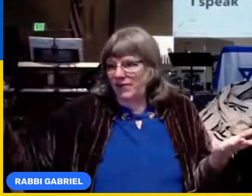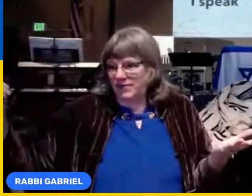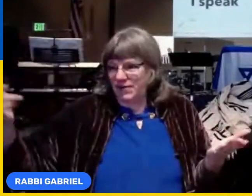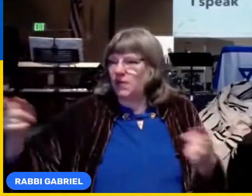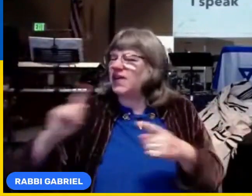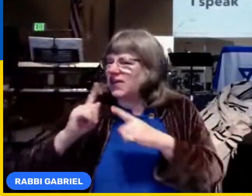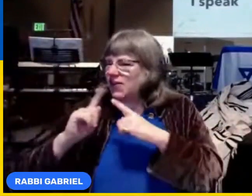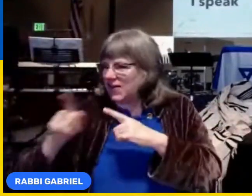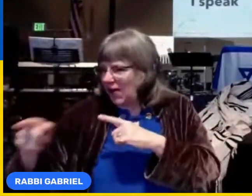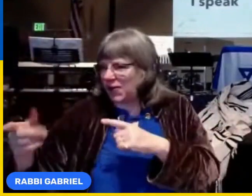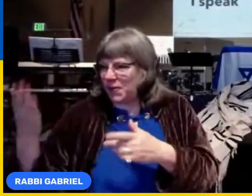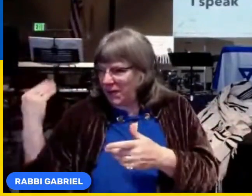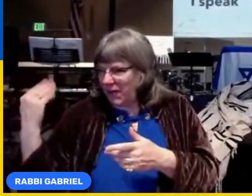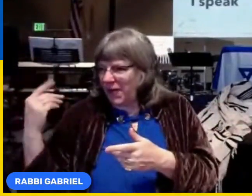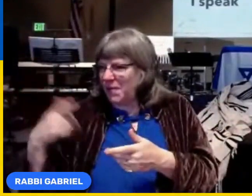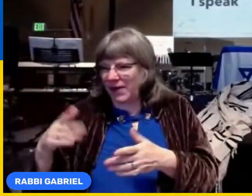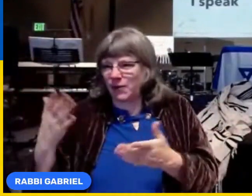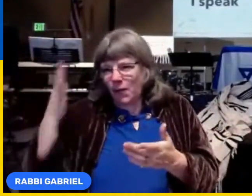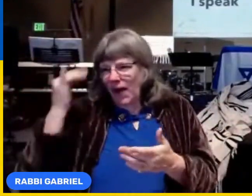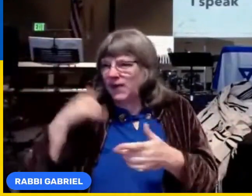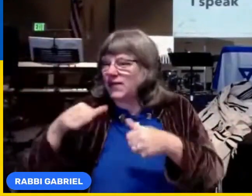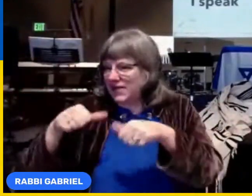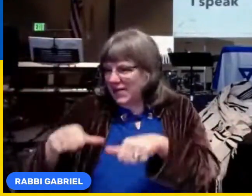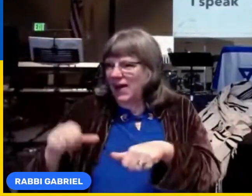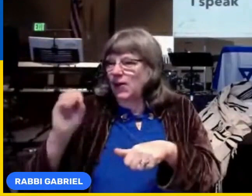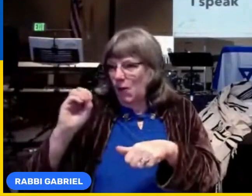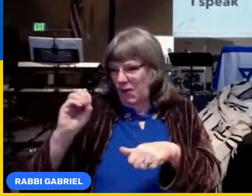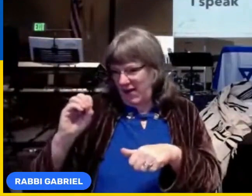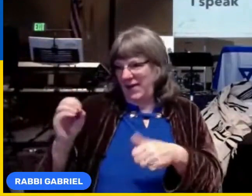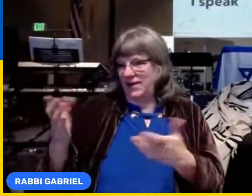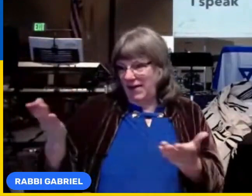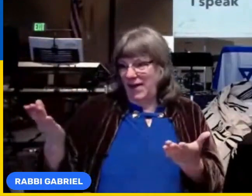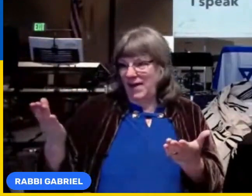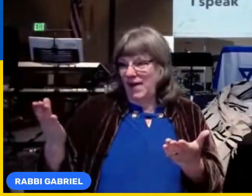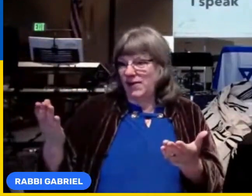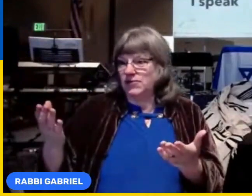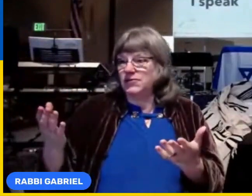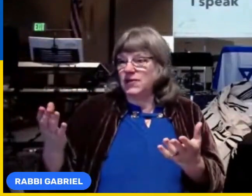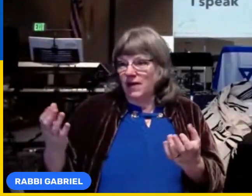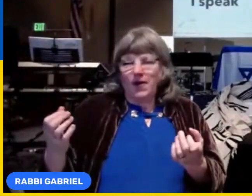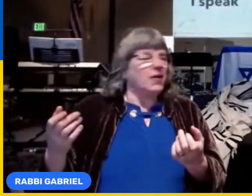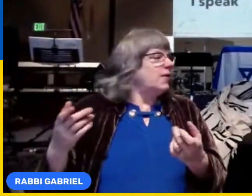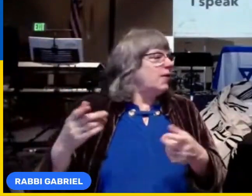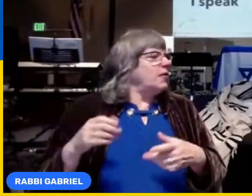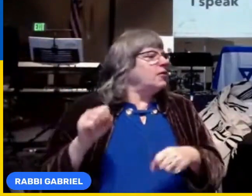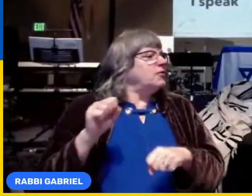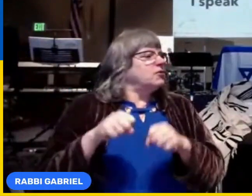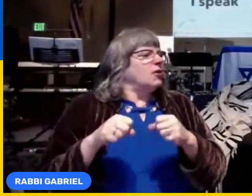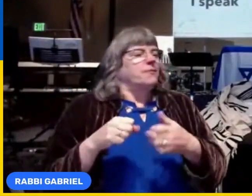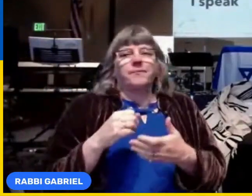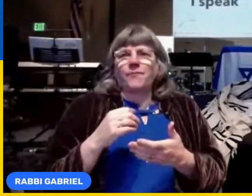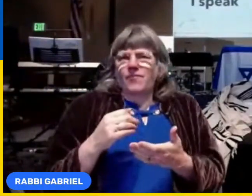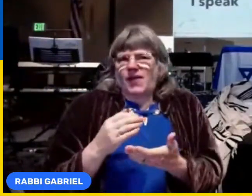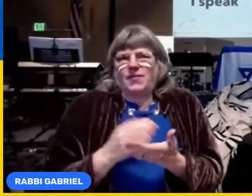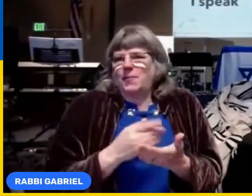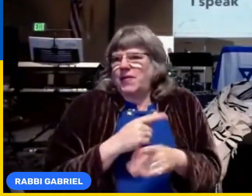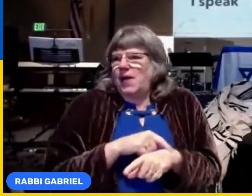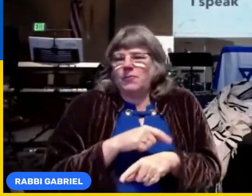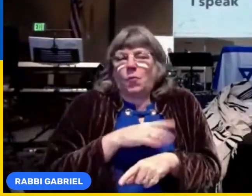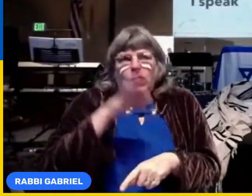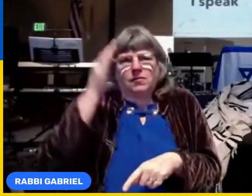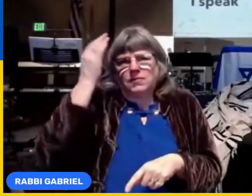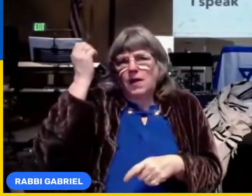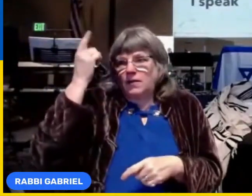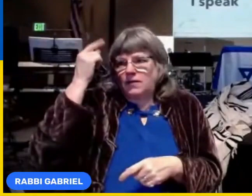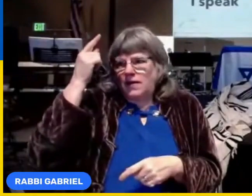in order to fulfill his will that sometimes we don't know. Like I said last week, sometimes the shortest place from A to B is not a